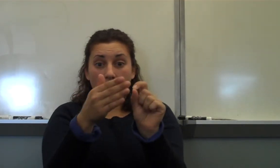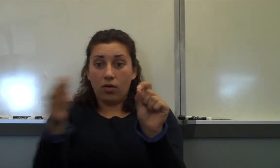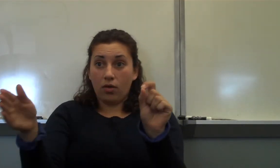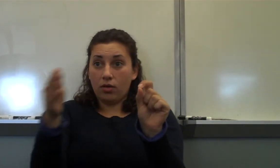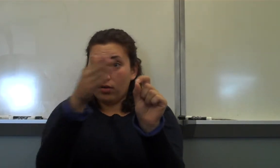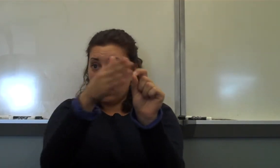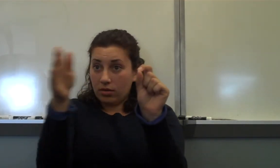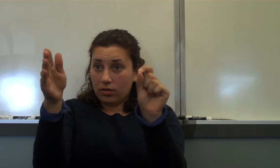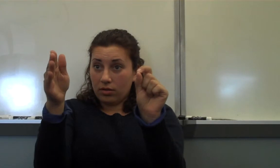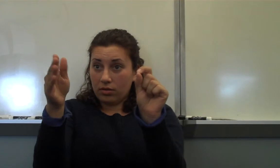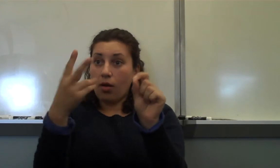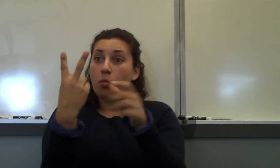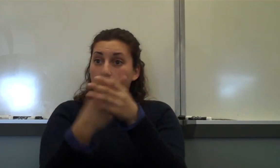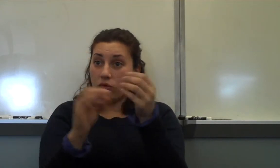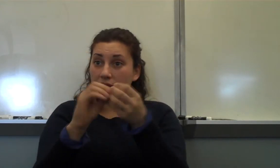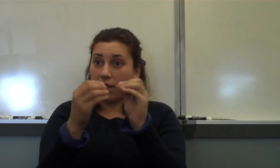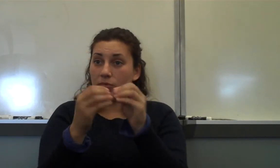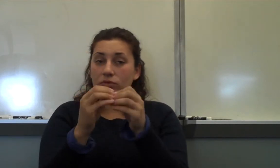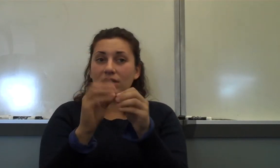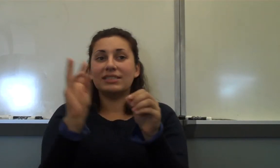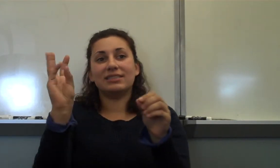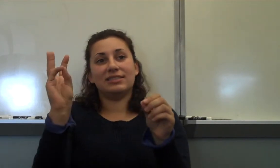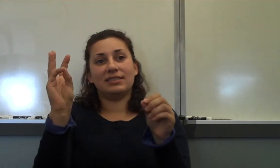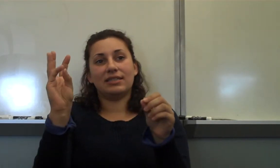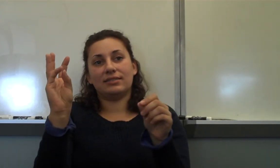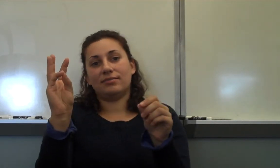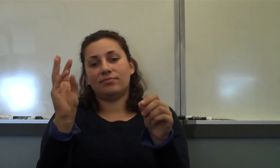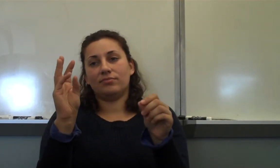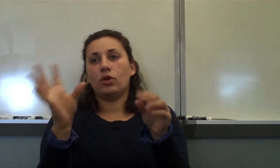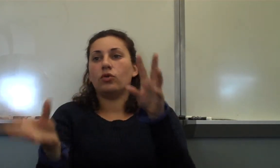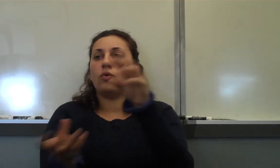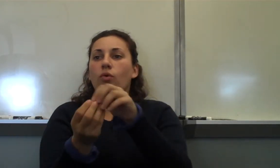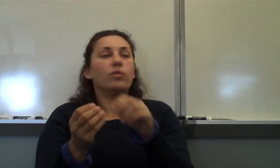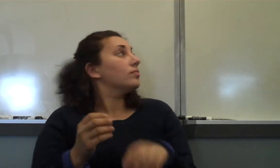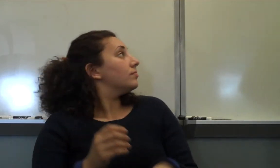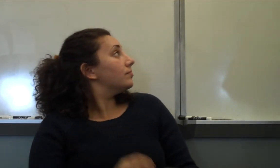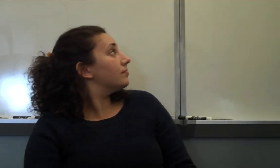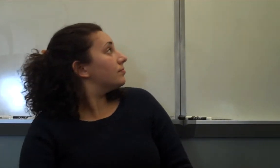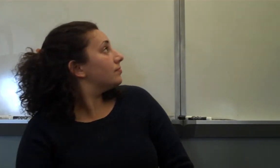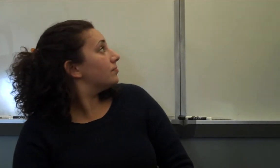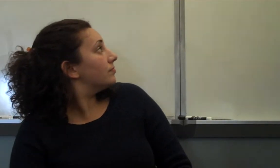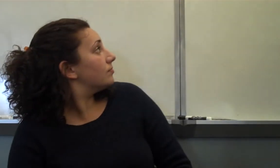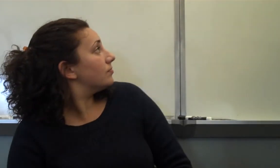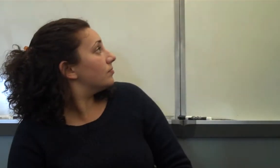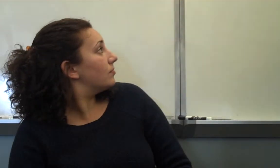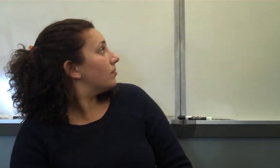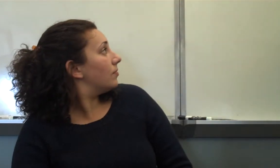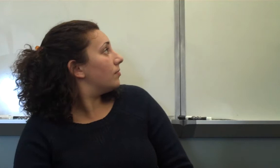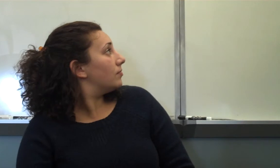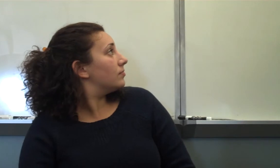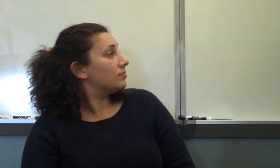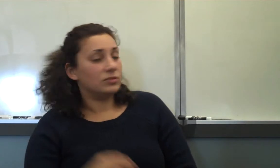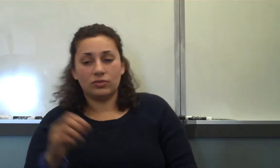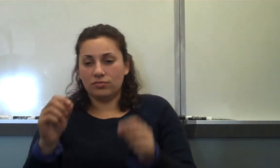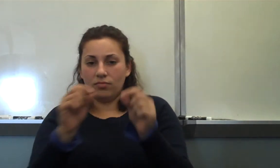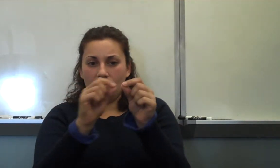both factors. You add them up, 2 and 4. And so you go boing, all right, 1, 2,